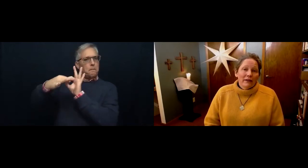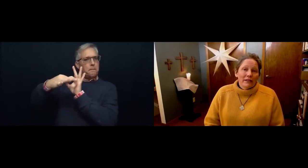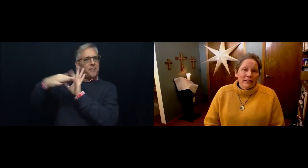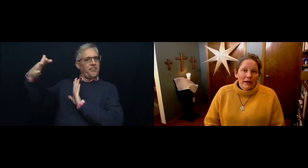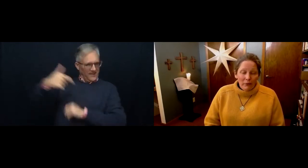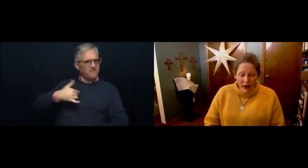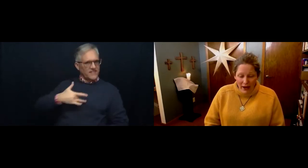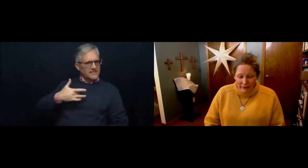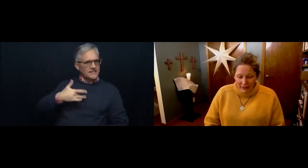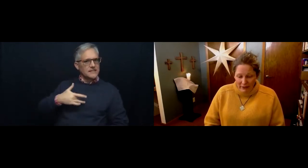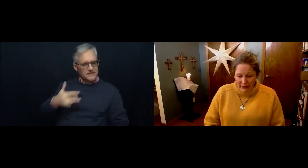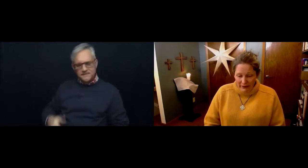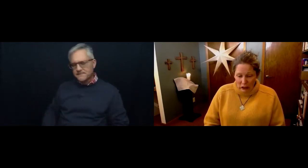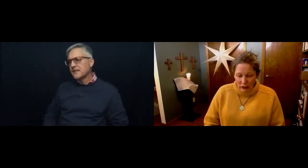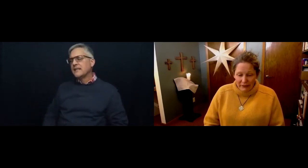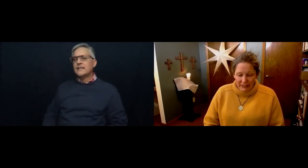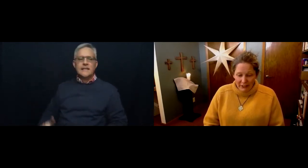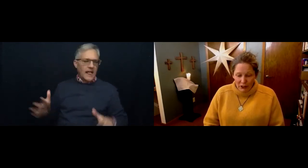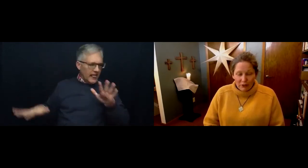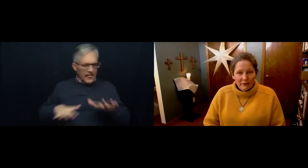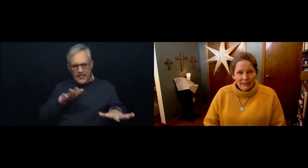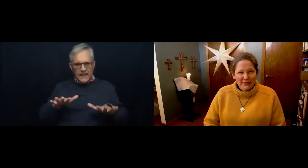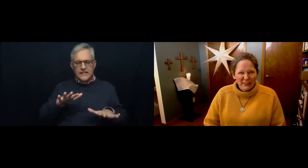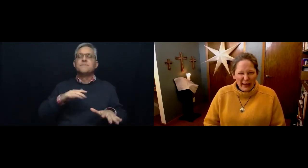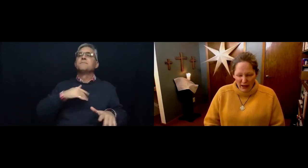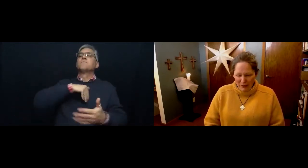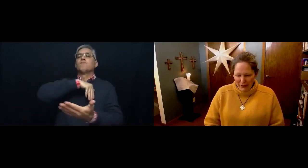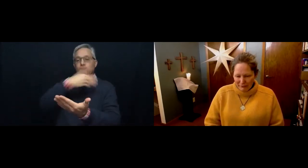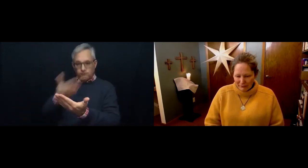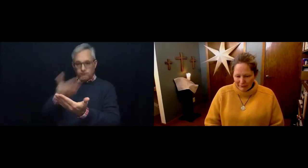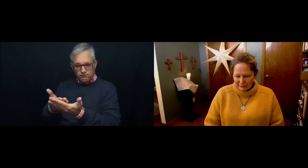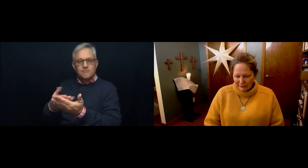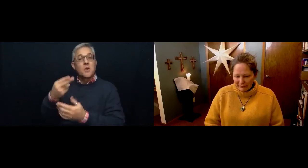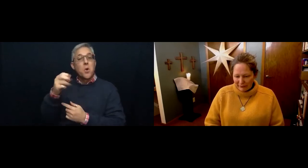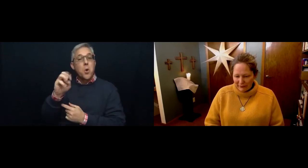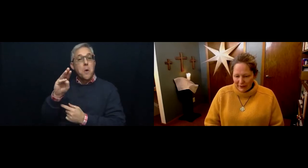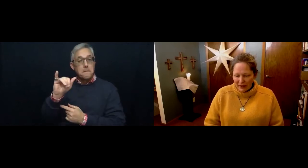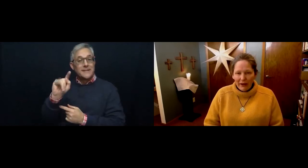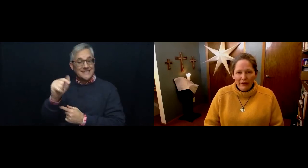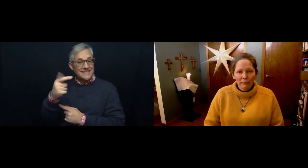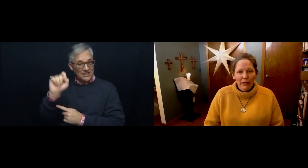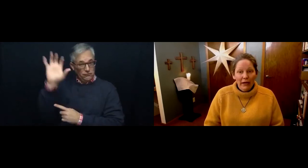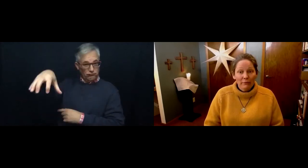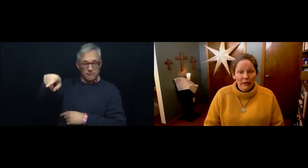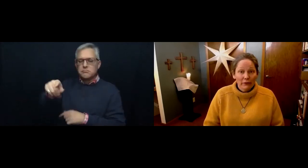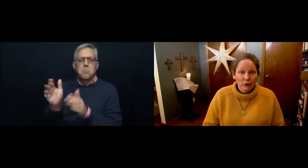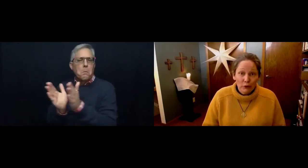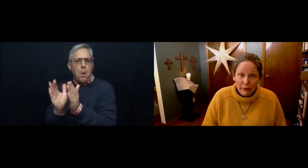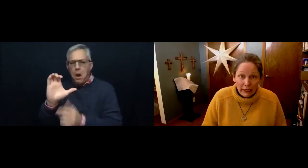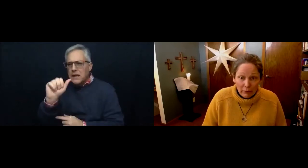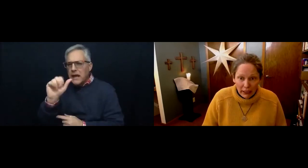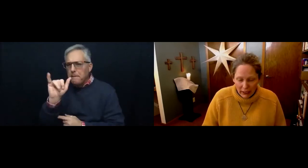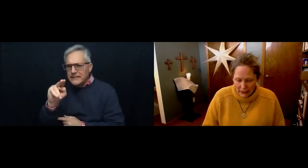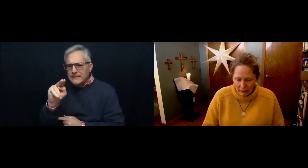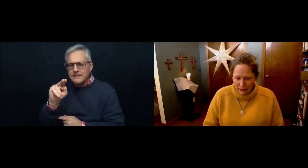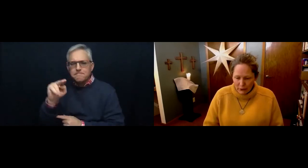And as I arrived at my little hermitage, this little cabin, I unpacked my too